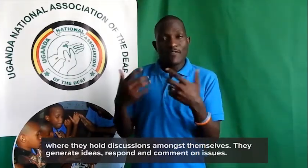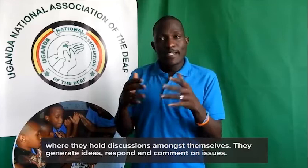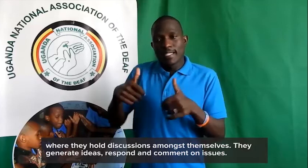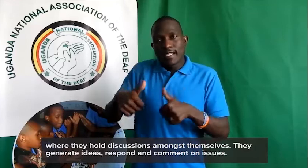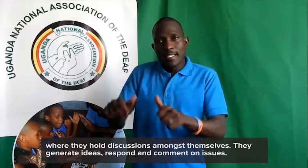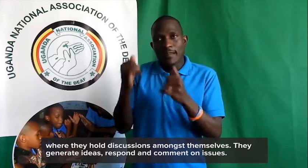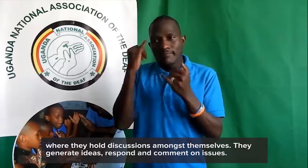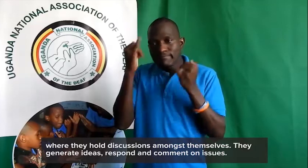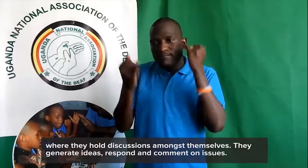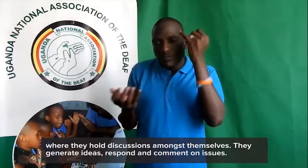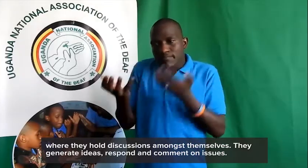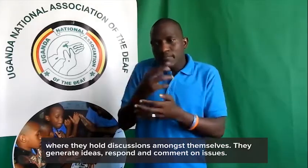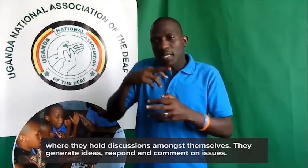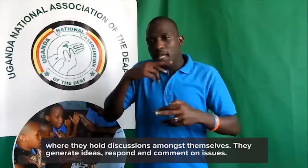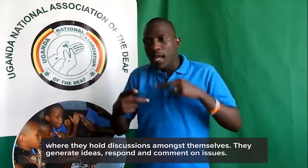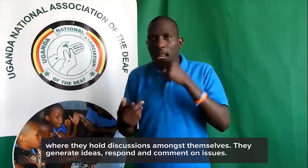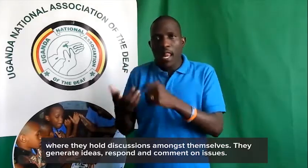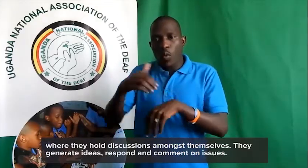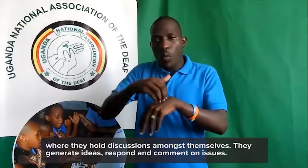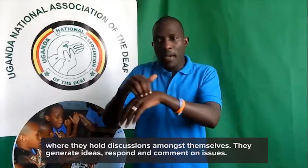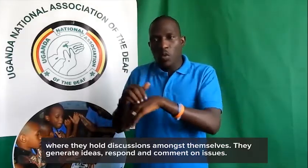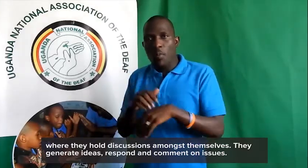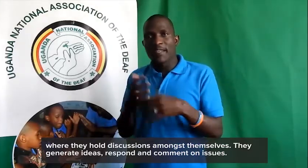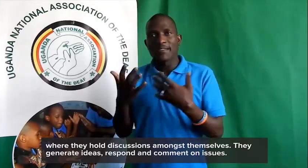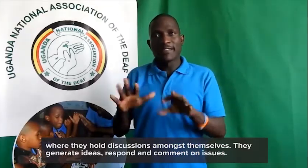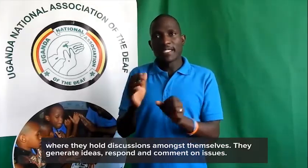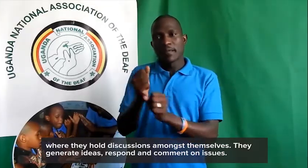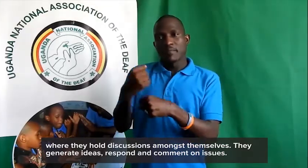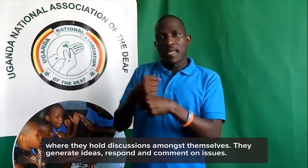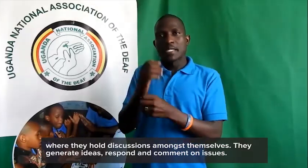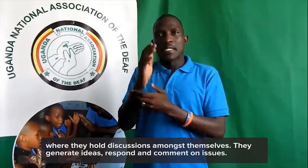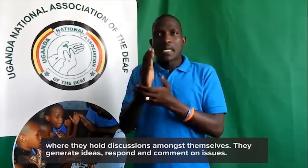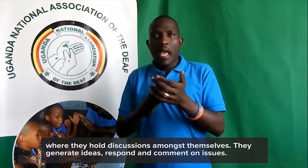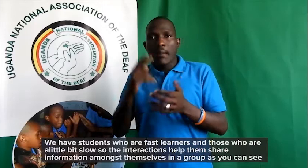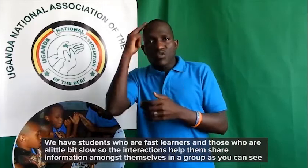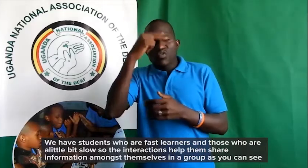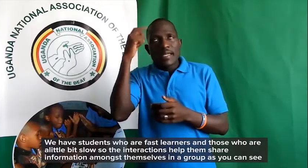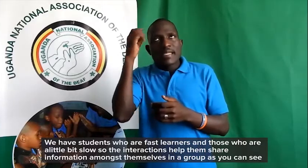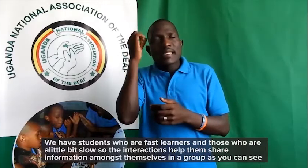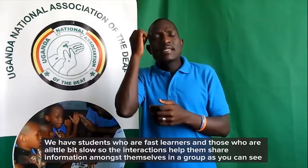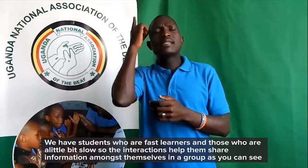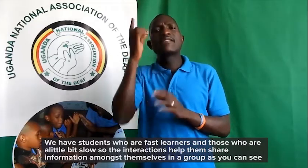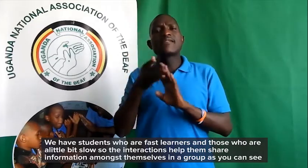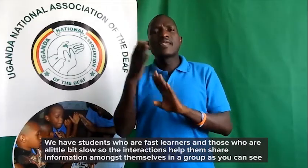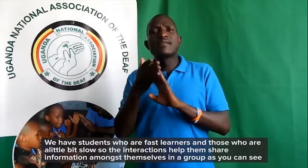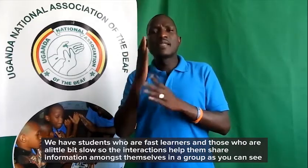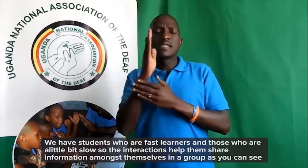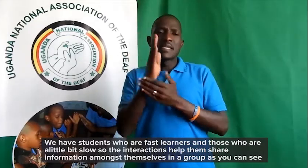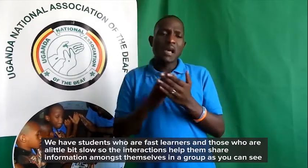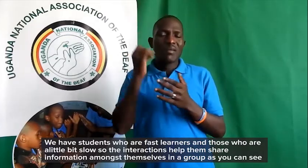generate ideas, respond and comment on issues. We have students who are fast learners and those who are a little